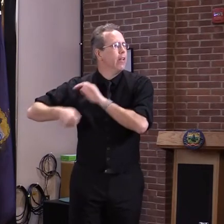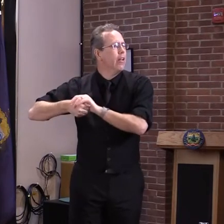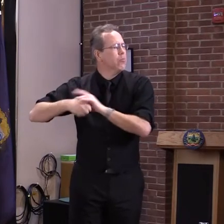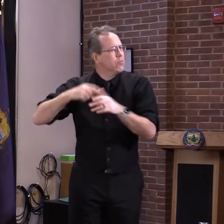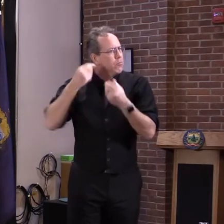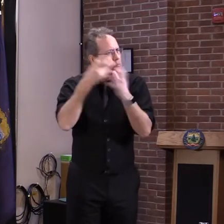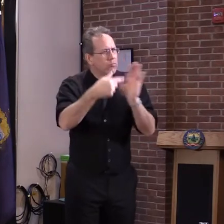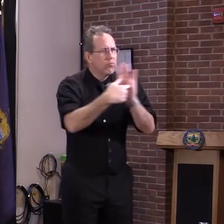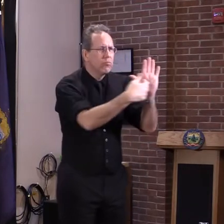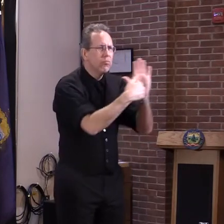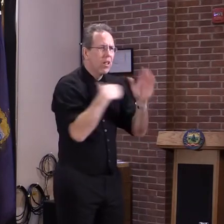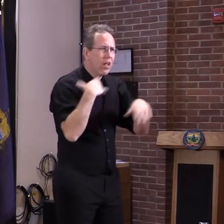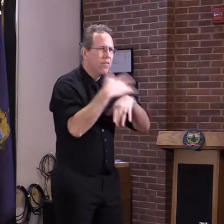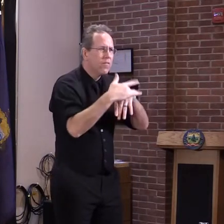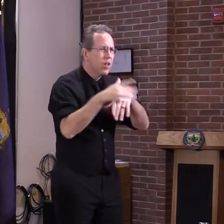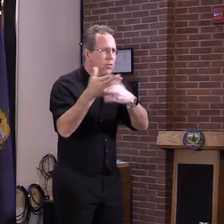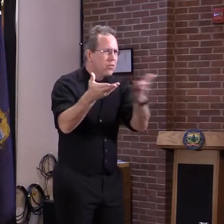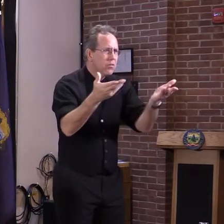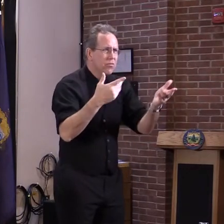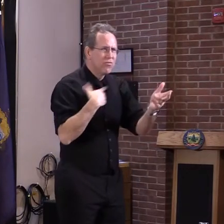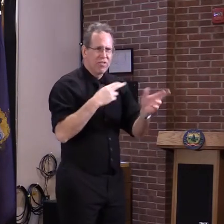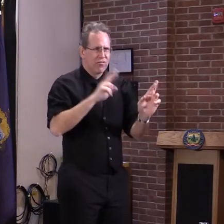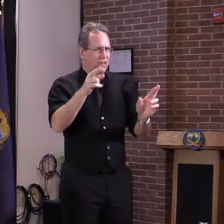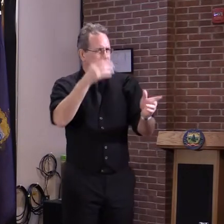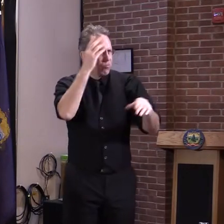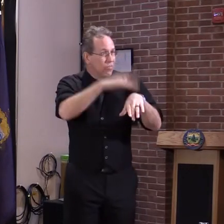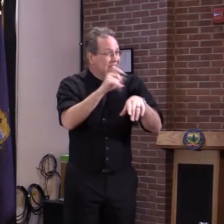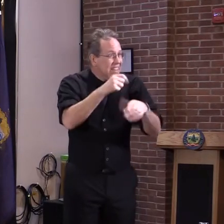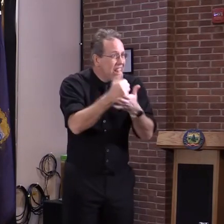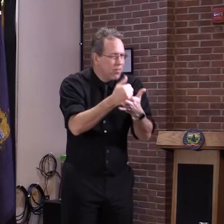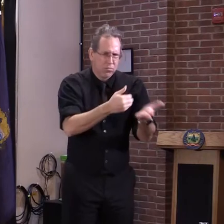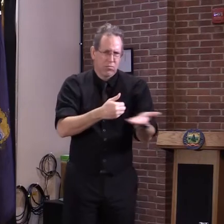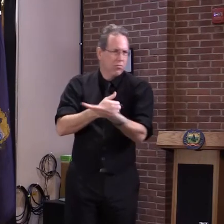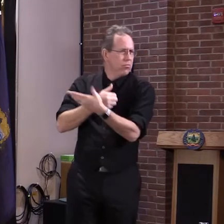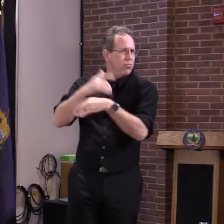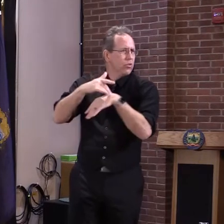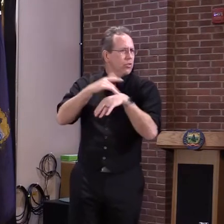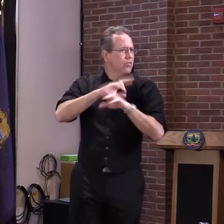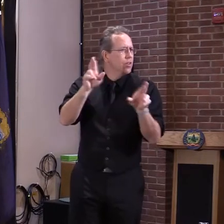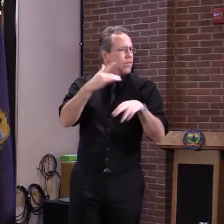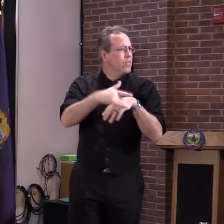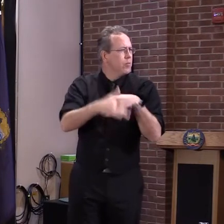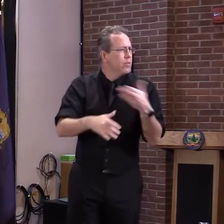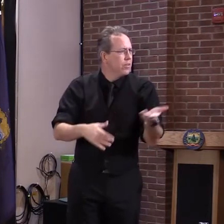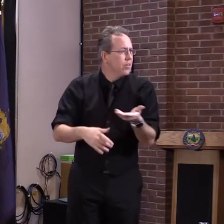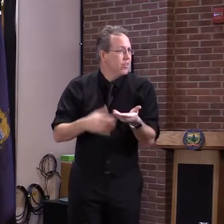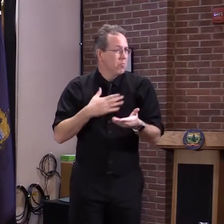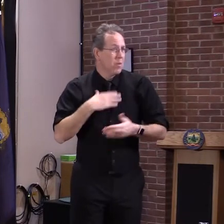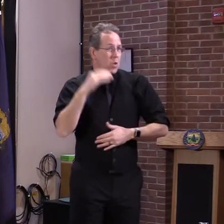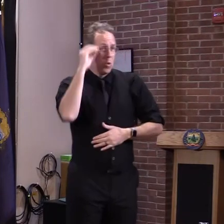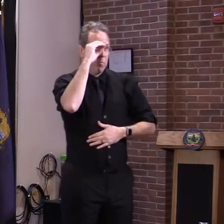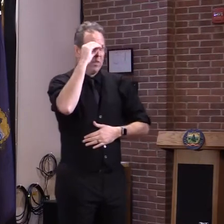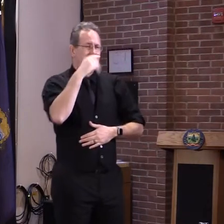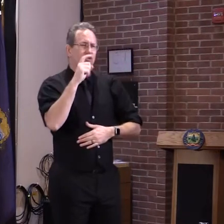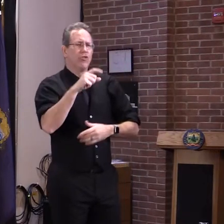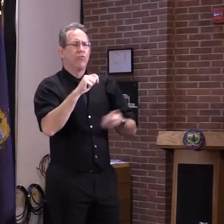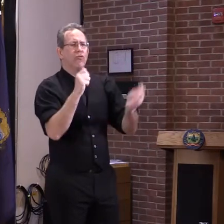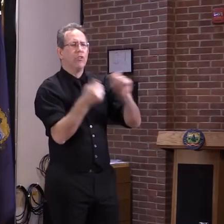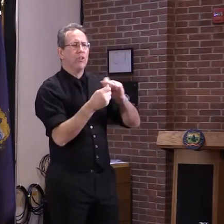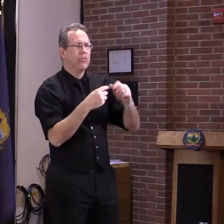So in the end, I don't believe that we need to change any of our gun laws at this point in